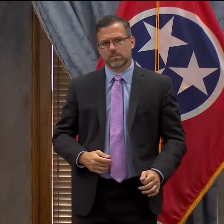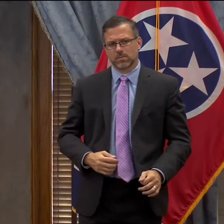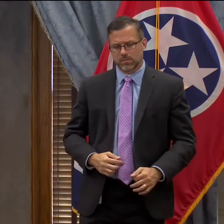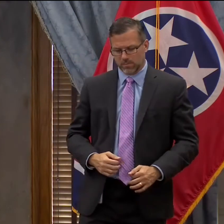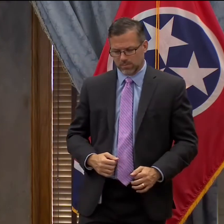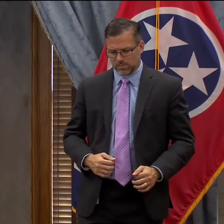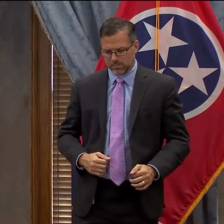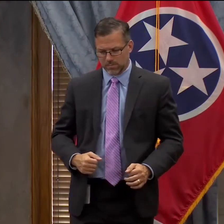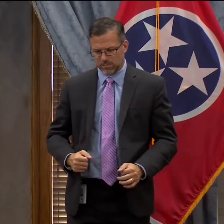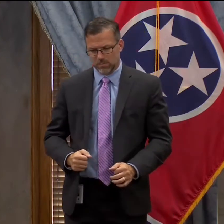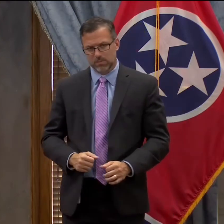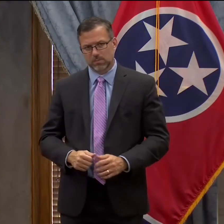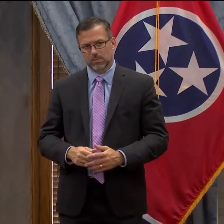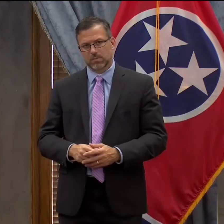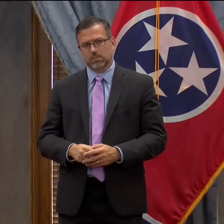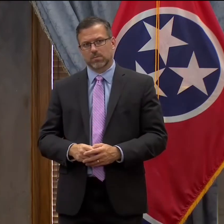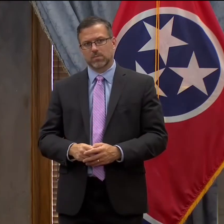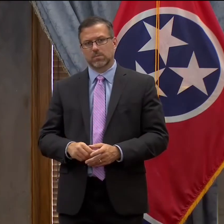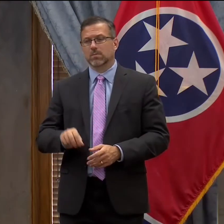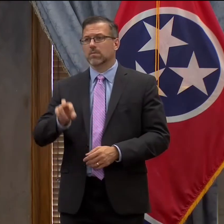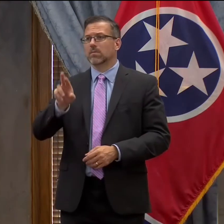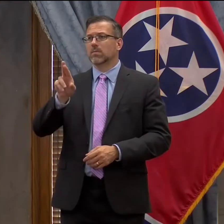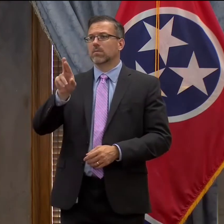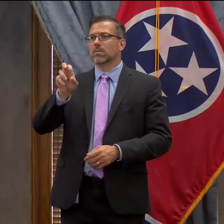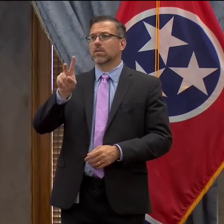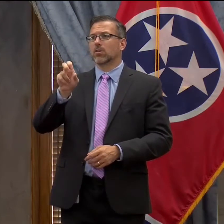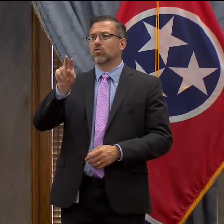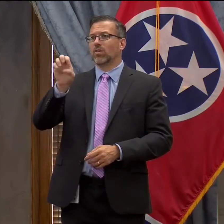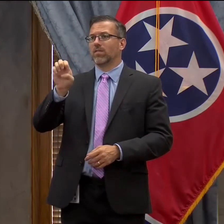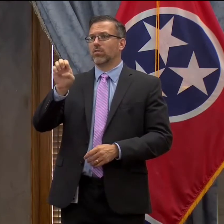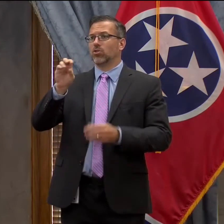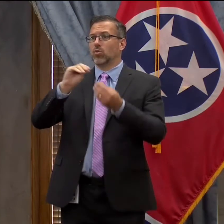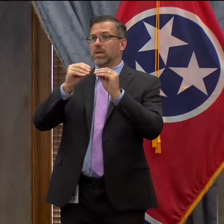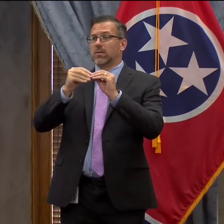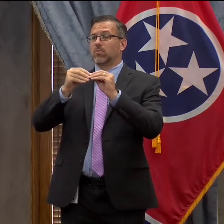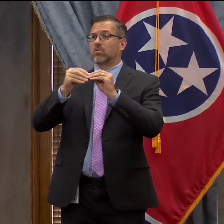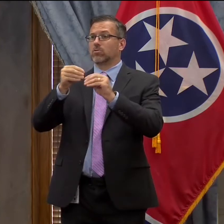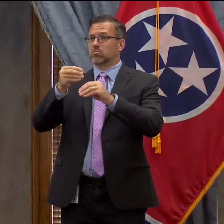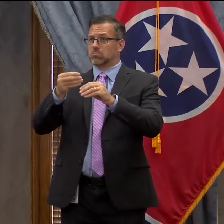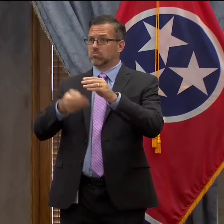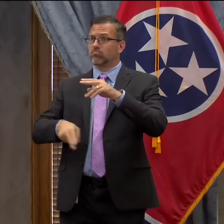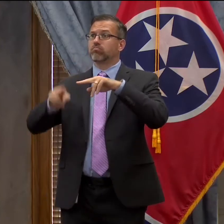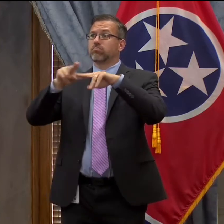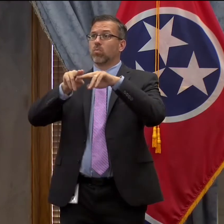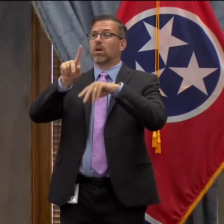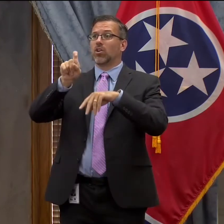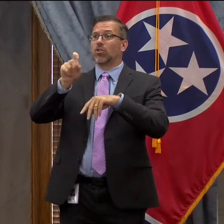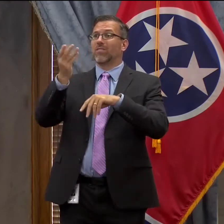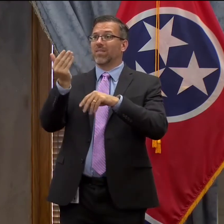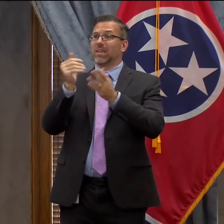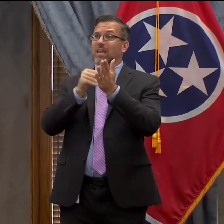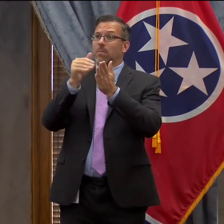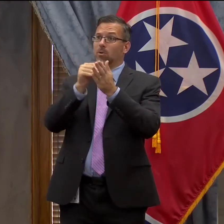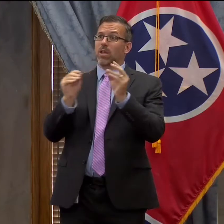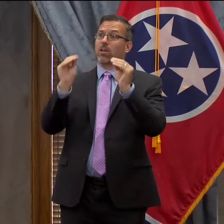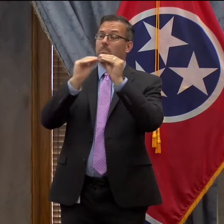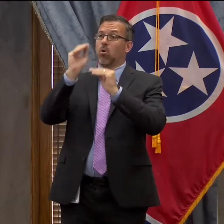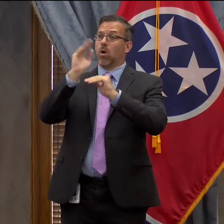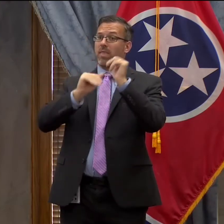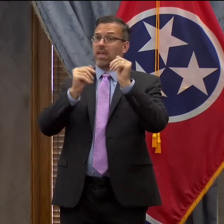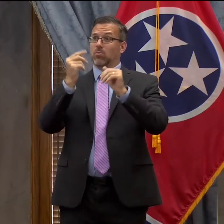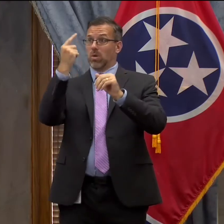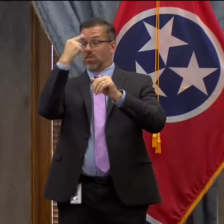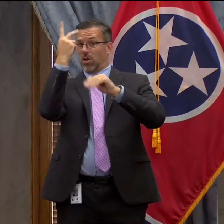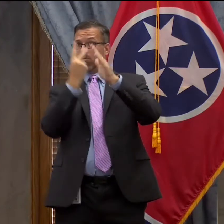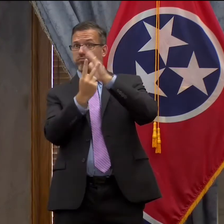we saw higher revenue numbers come up about $115 million more than projected. I'm curious, what does that mean looking ahead about